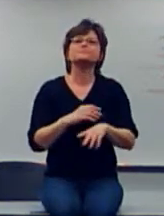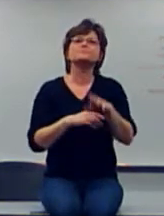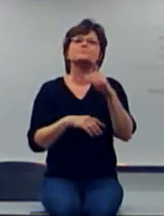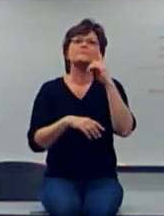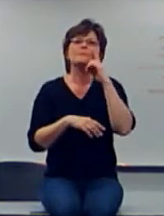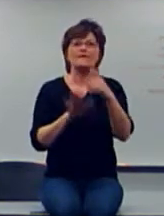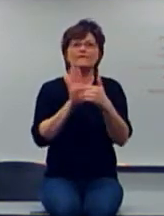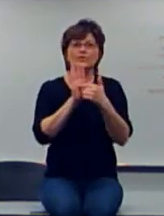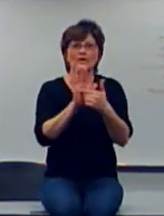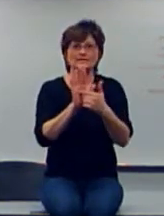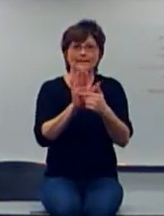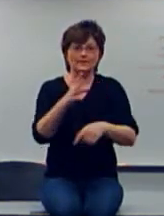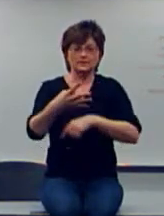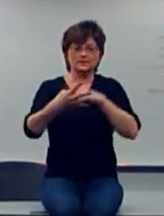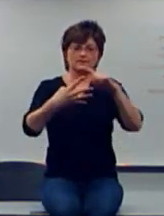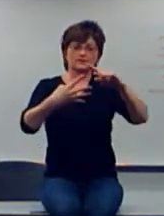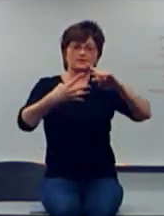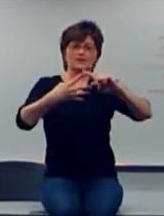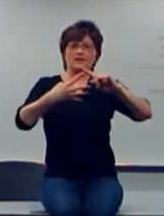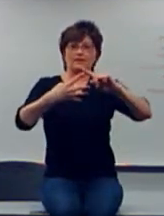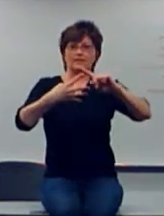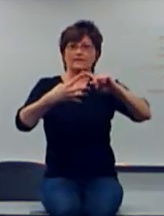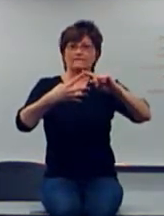So then they send them off and they're analyzed.